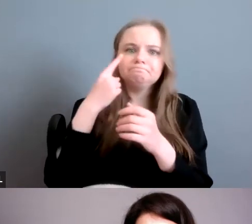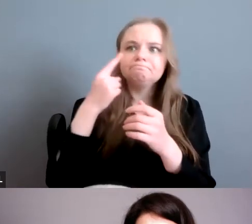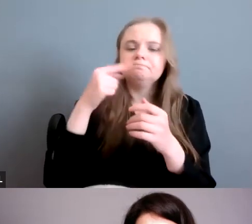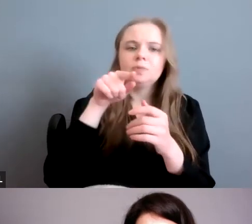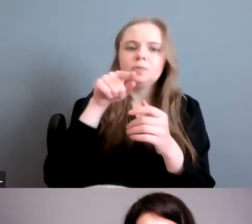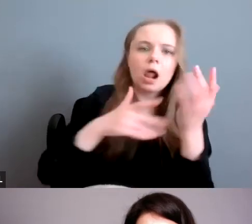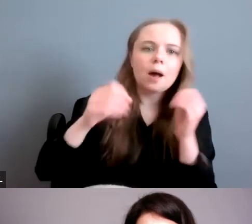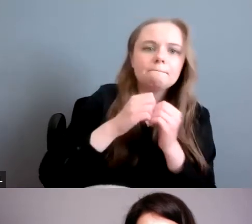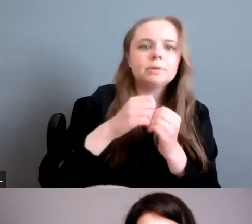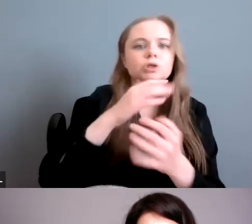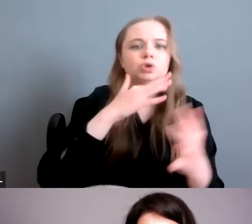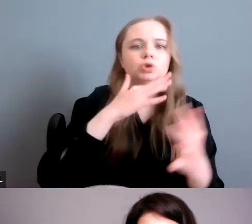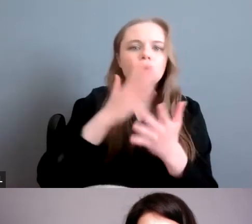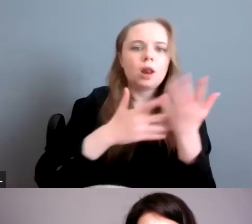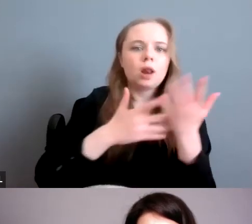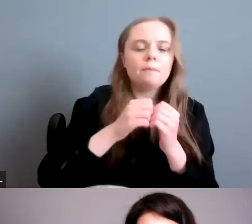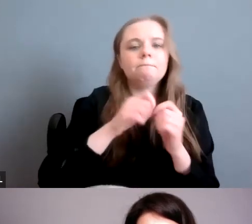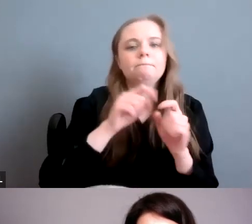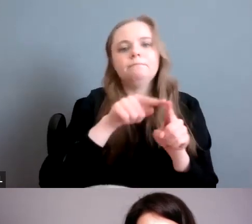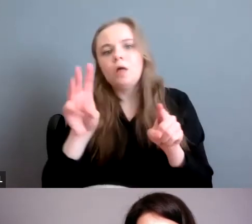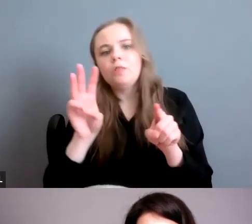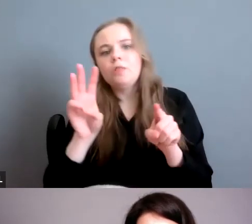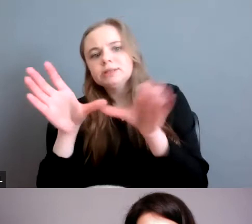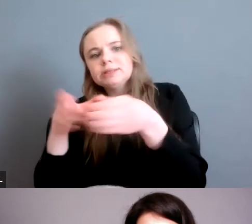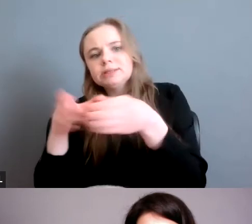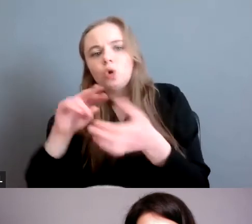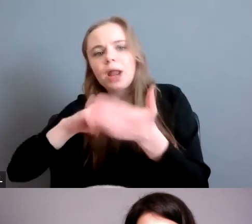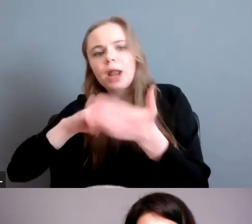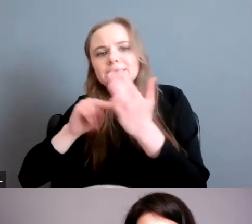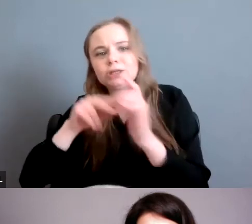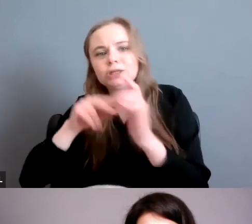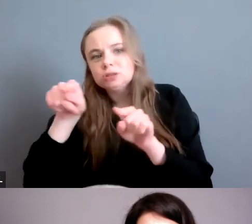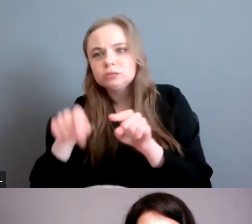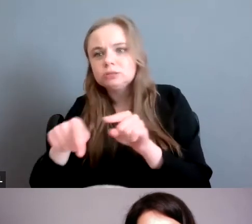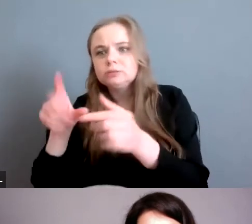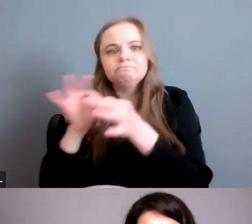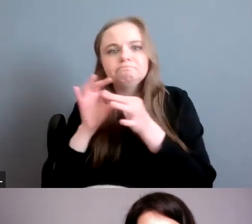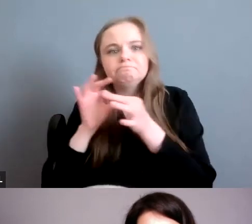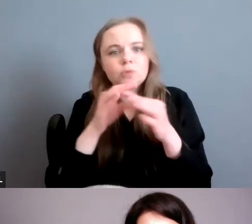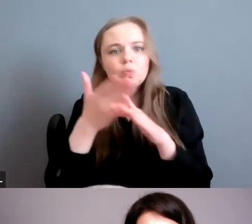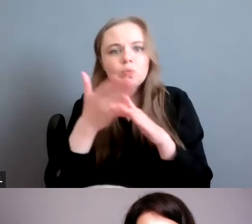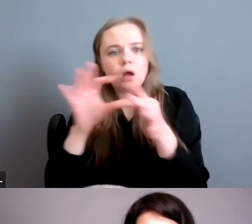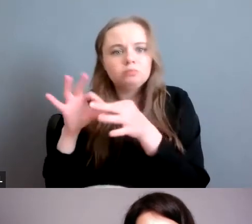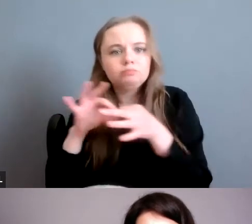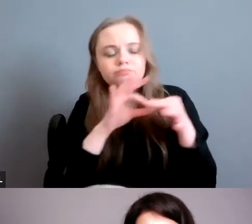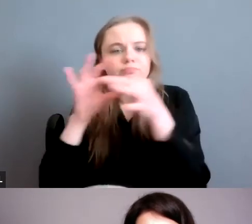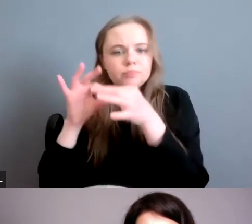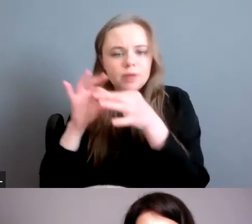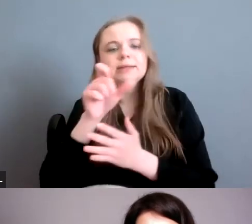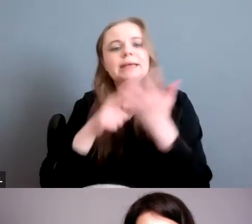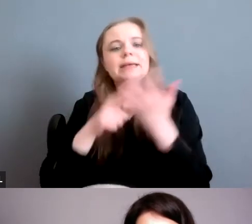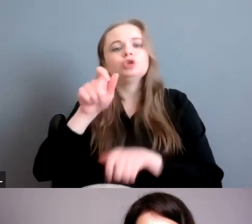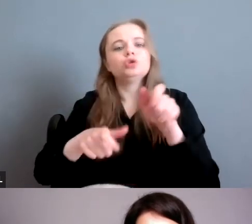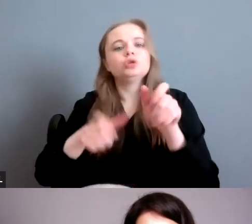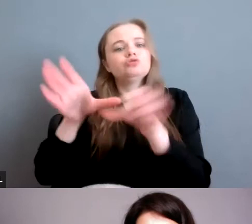sector organizations and other organizations that are interested in this space, as well as disabled students groups, to become and stay as